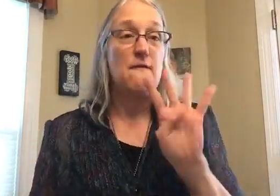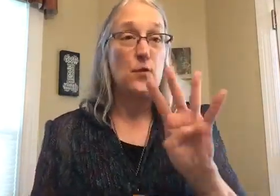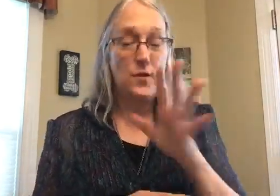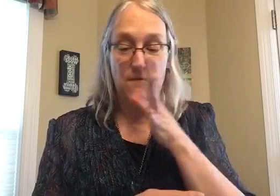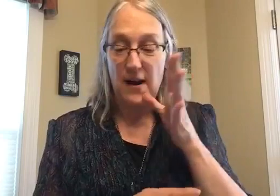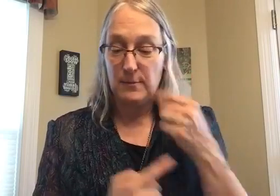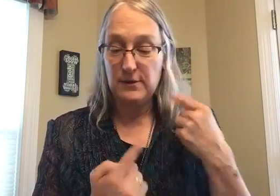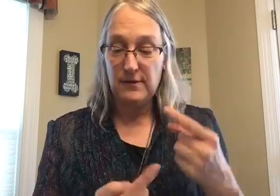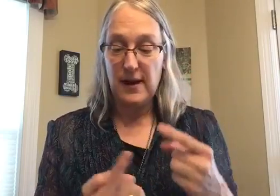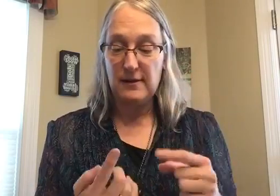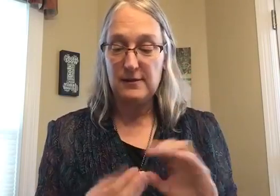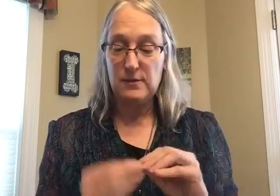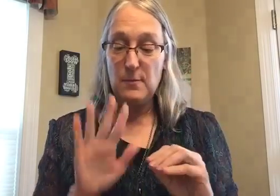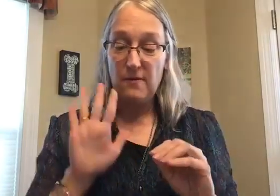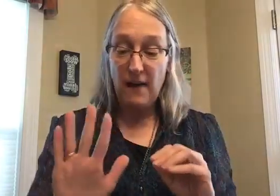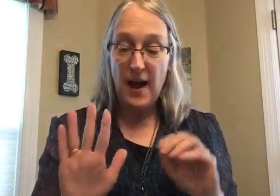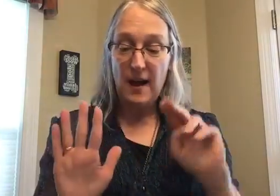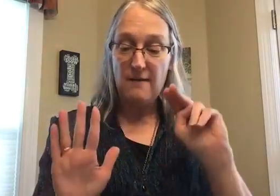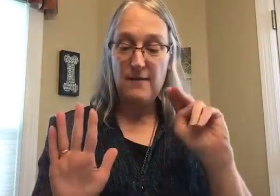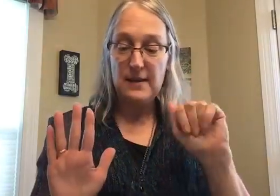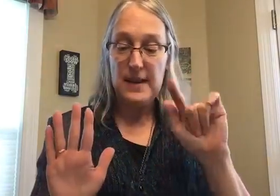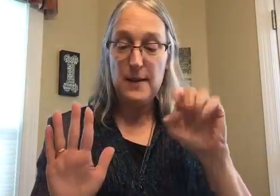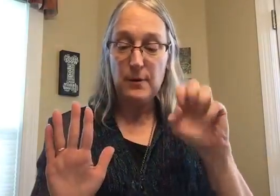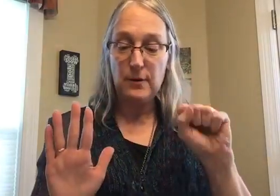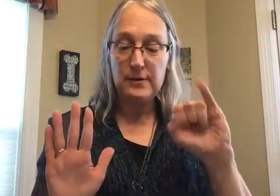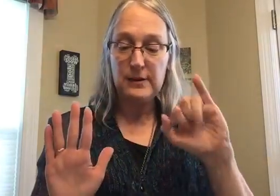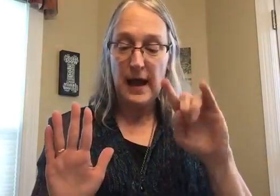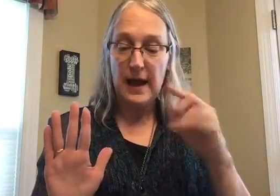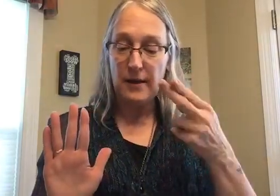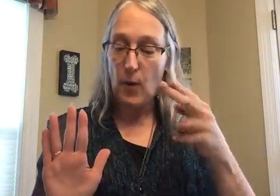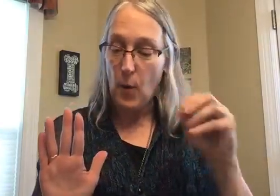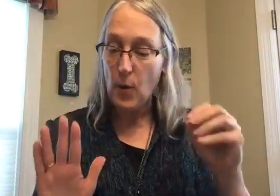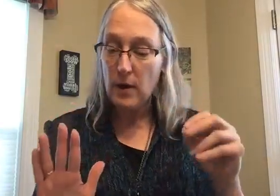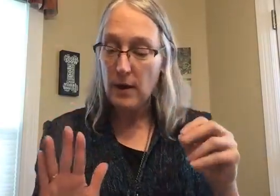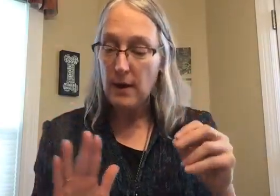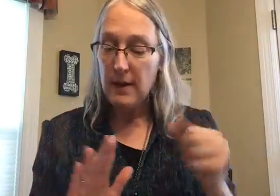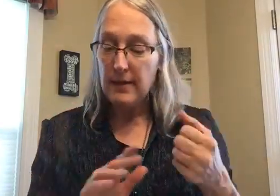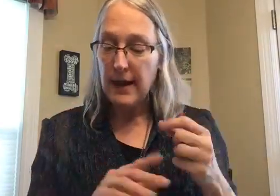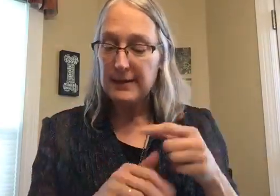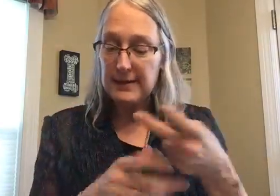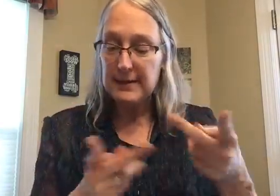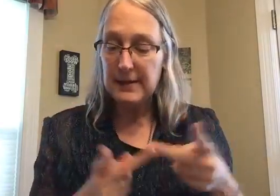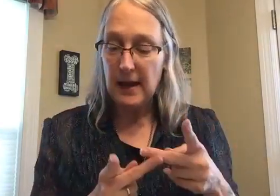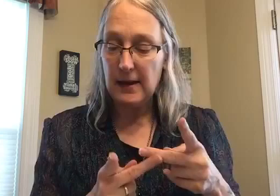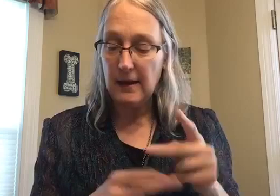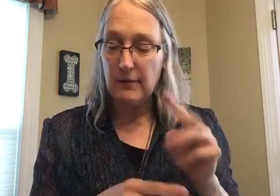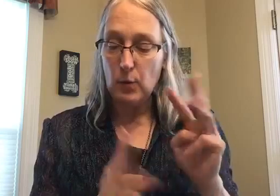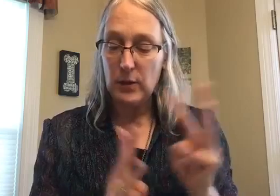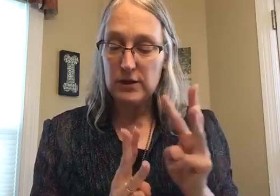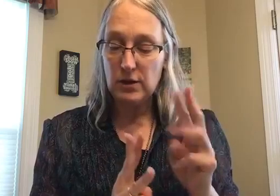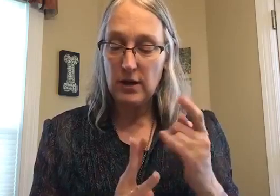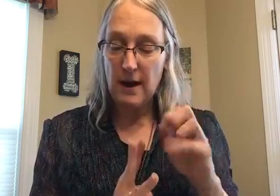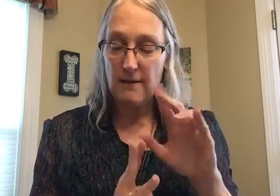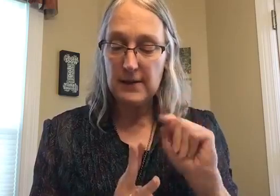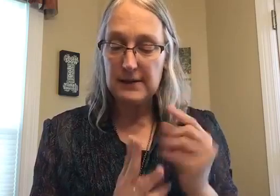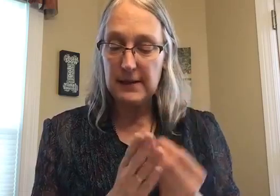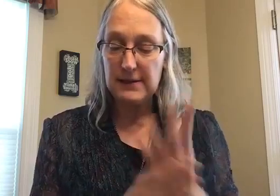4 farms so far. So number 5, Naples, Idaho. That's the site of the winter harvest and